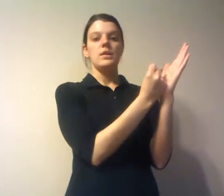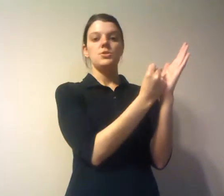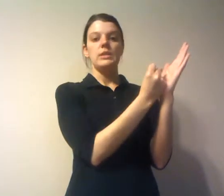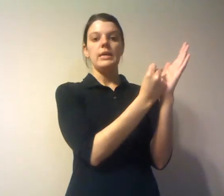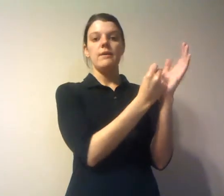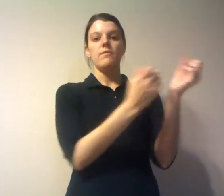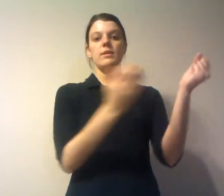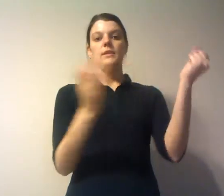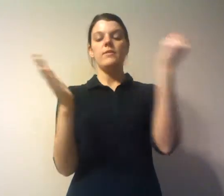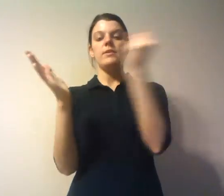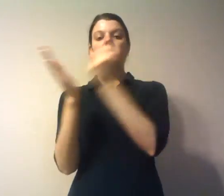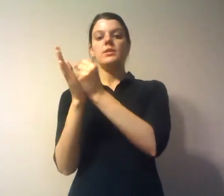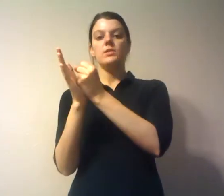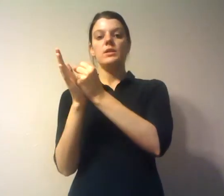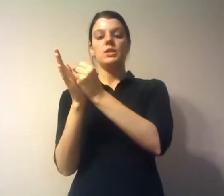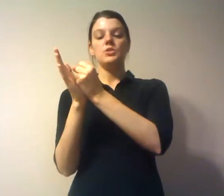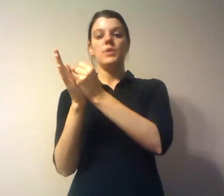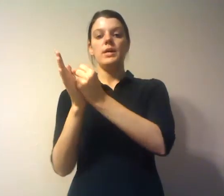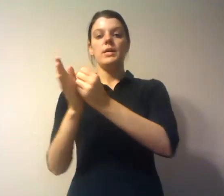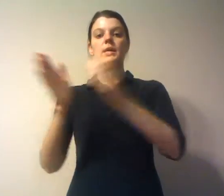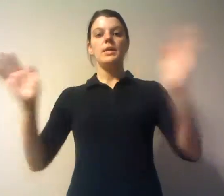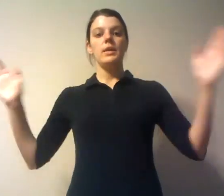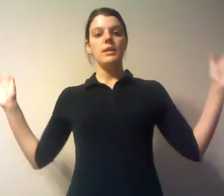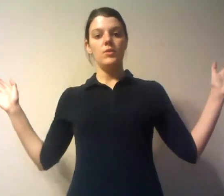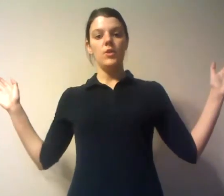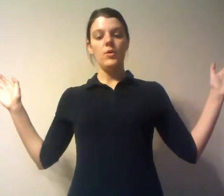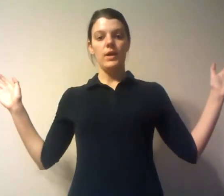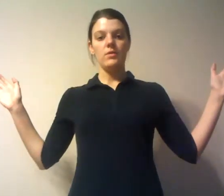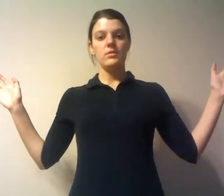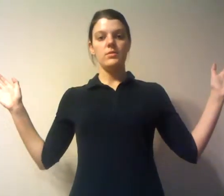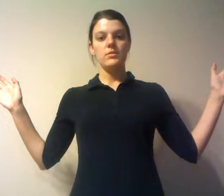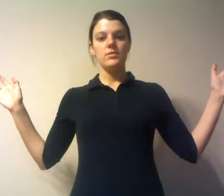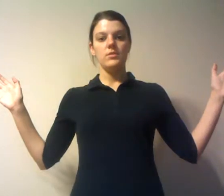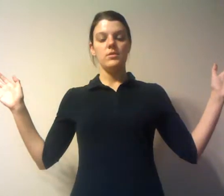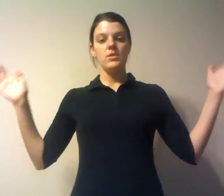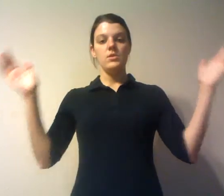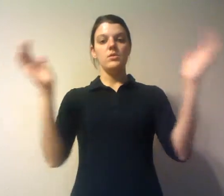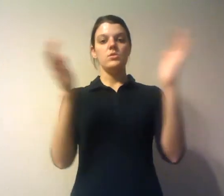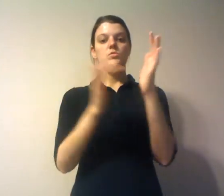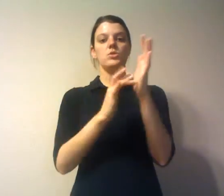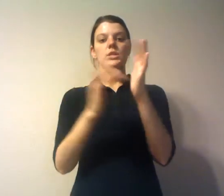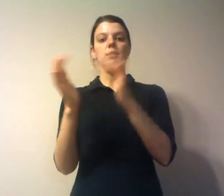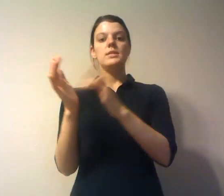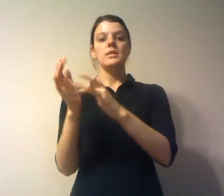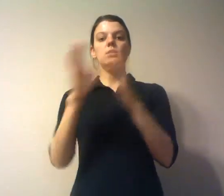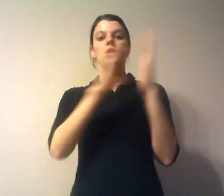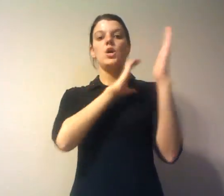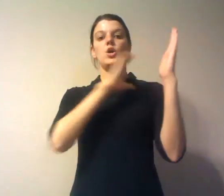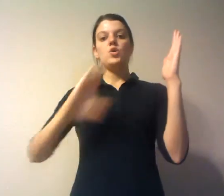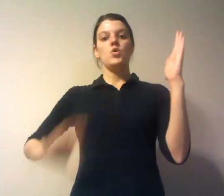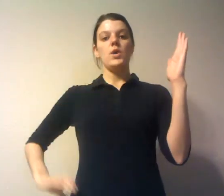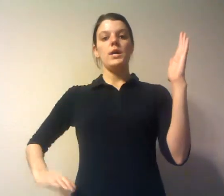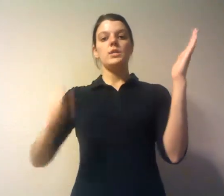hits your left, left hits your right, and you go out. So Jesus